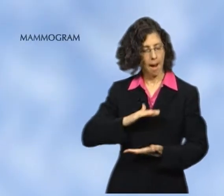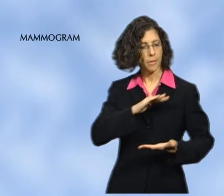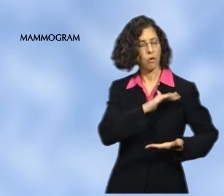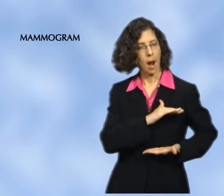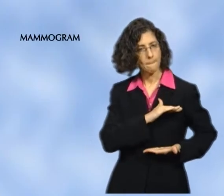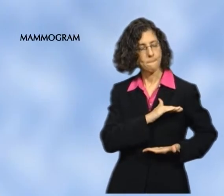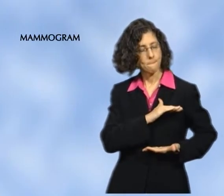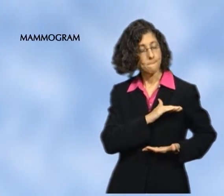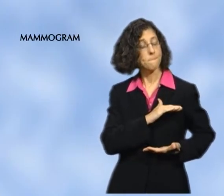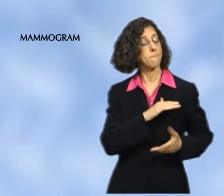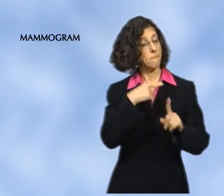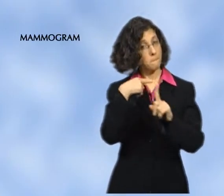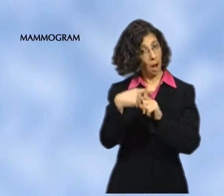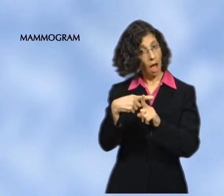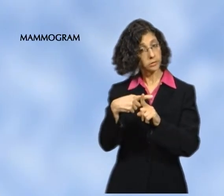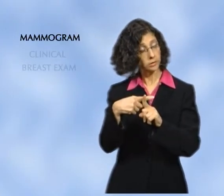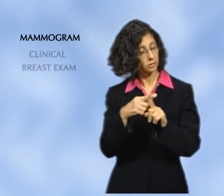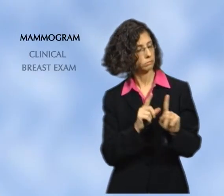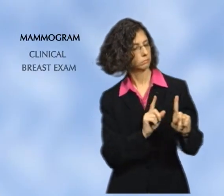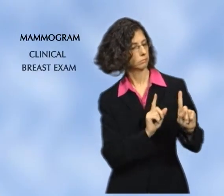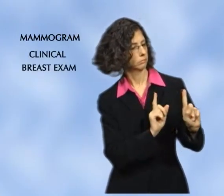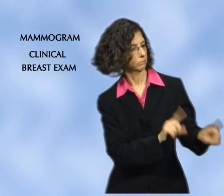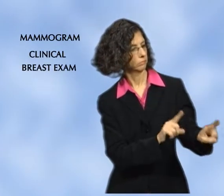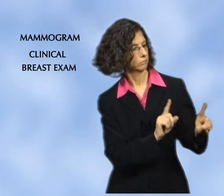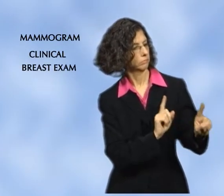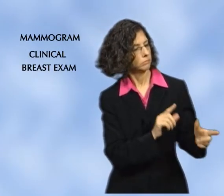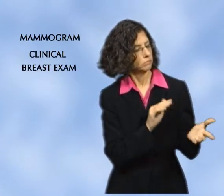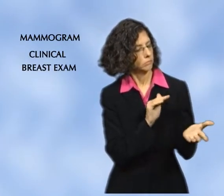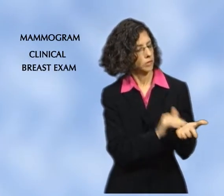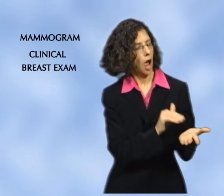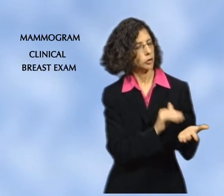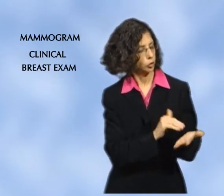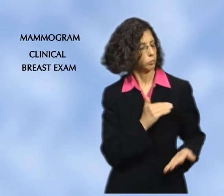yearly mammogram and clinical breast exam,